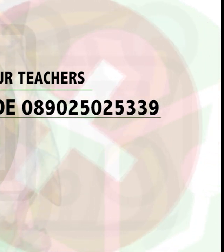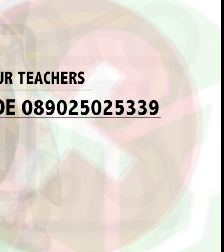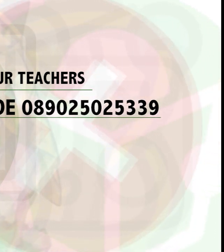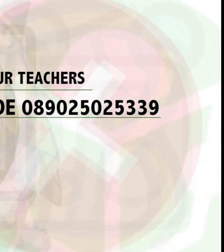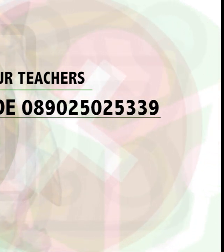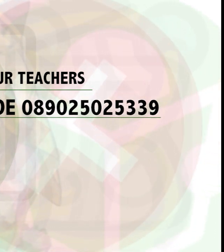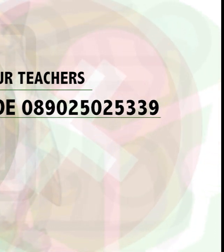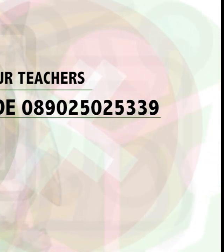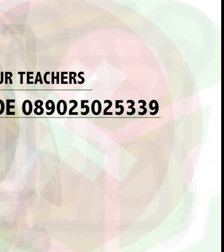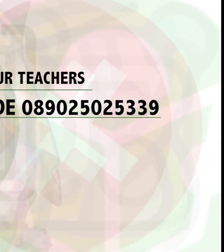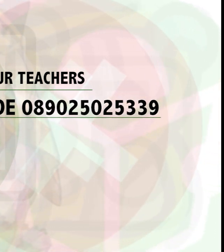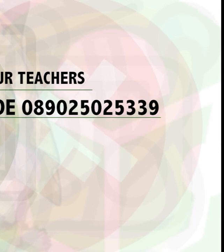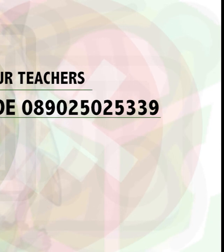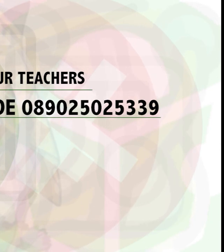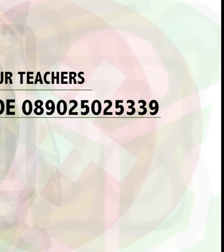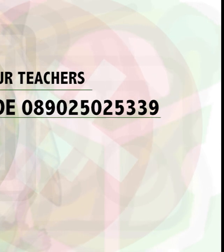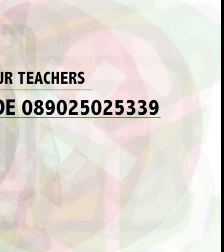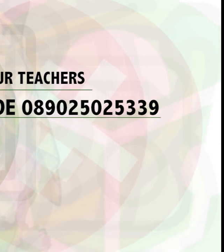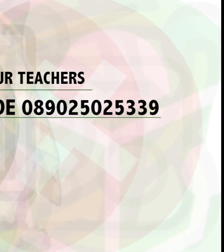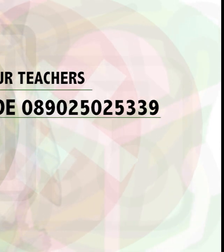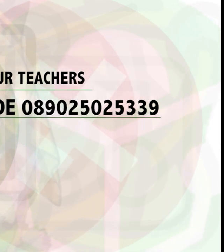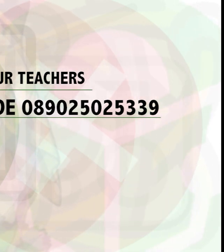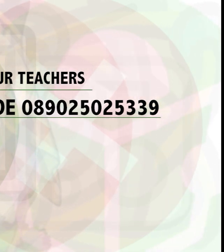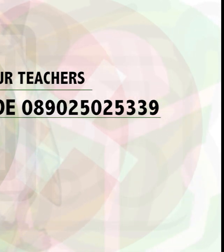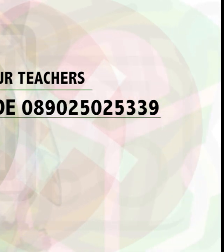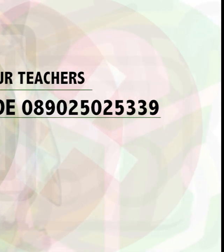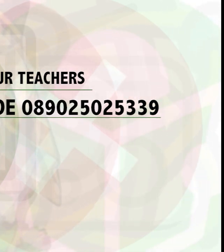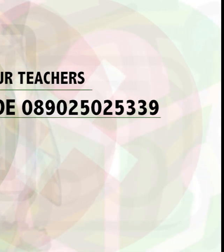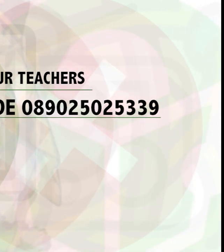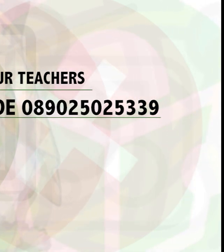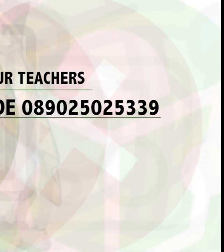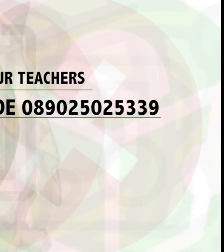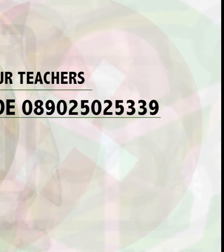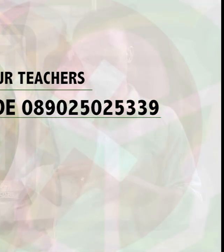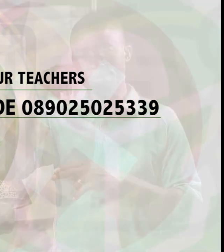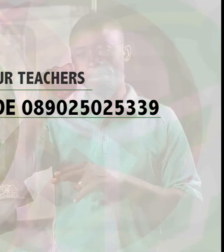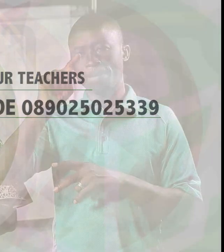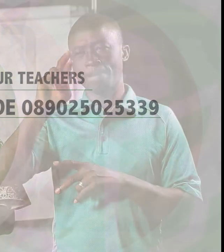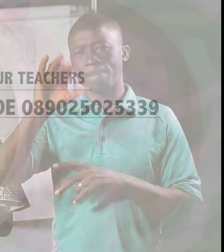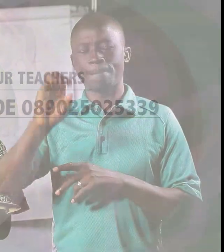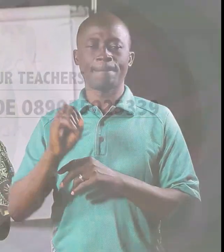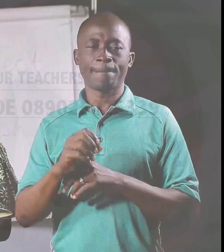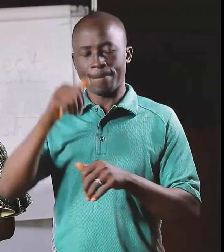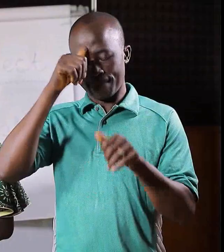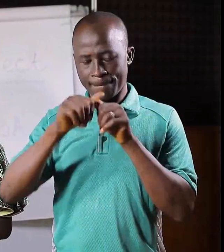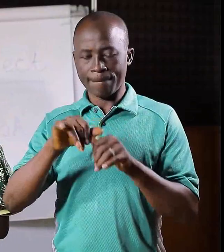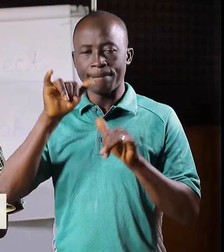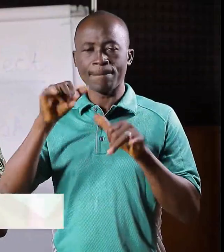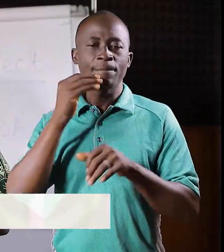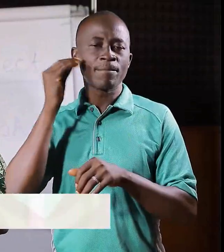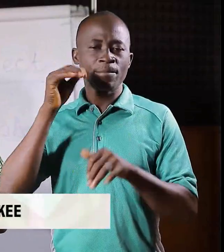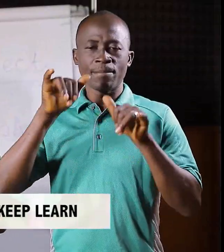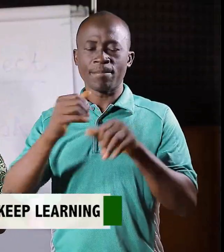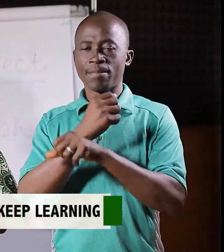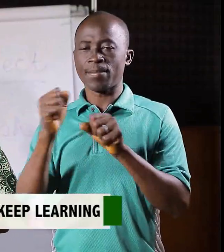080-250-25339. And your interpreter, as always, is Mr. Patrick Ishaya. Please remember to stay home,